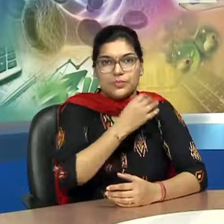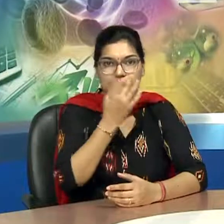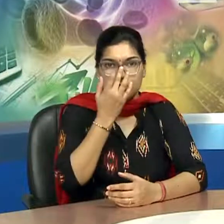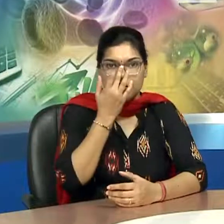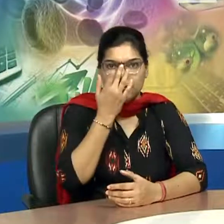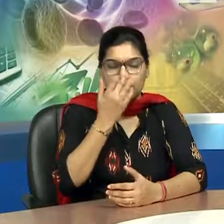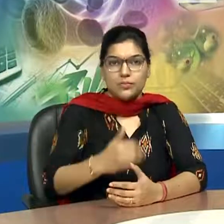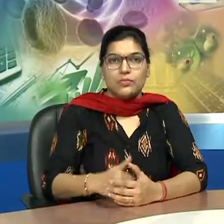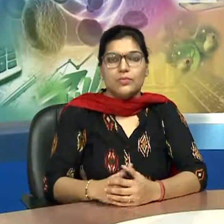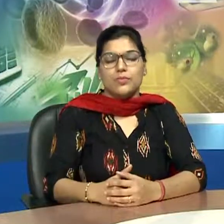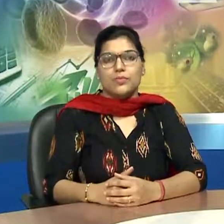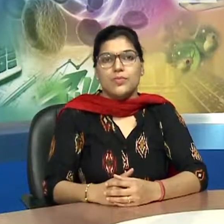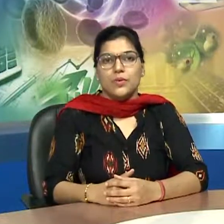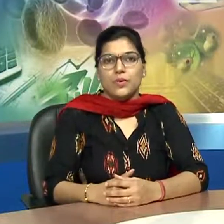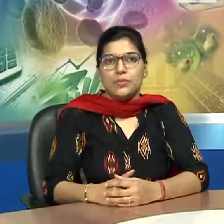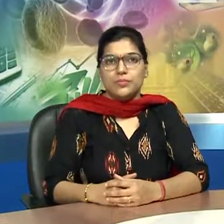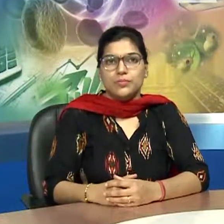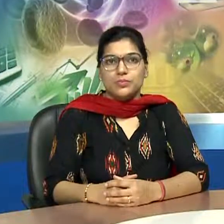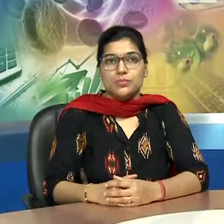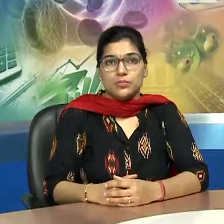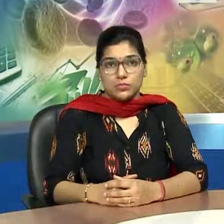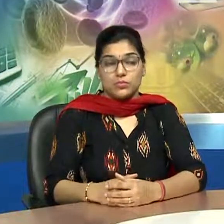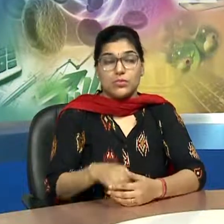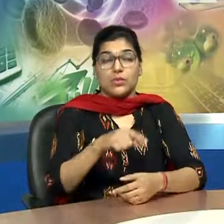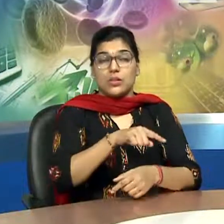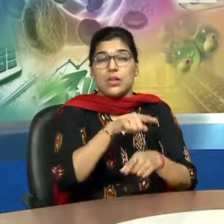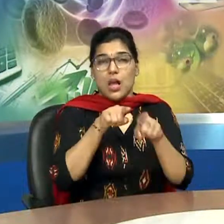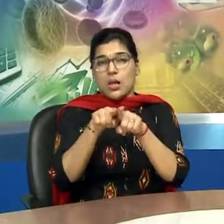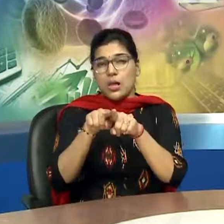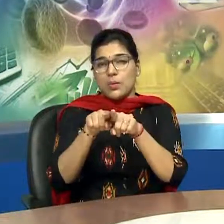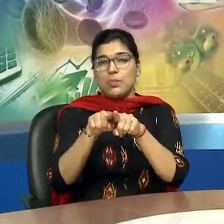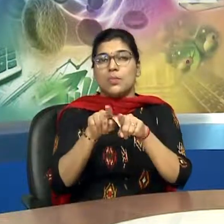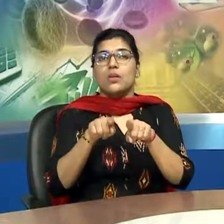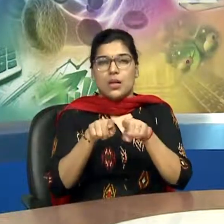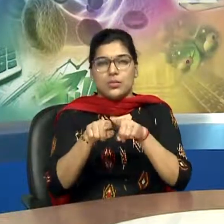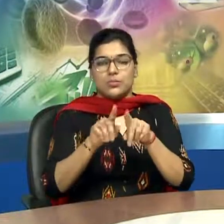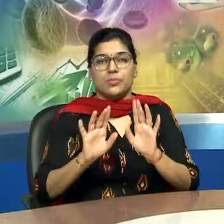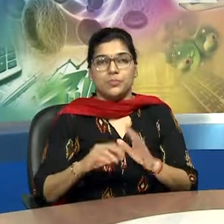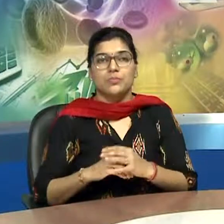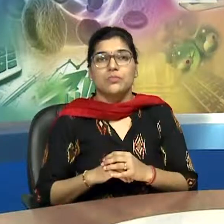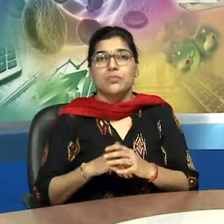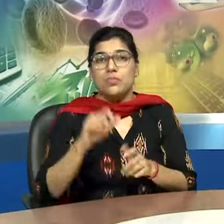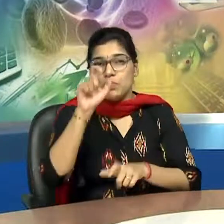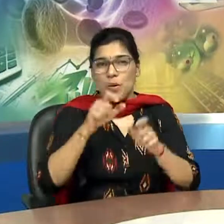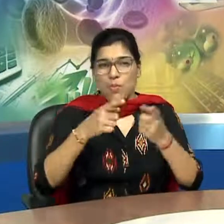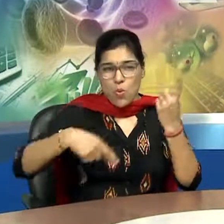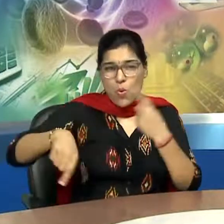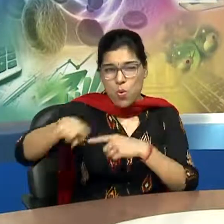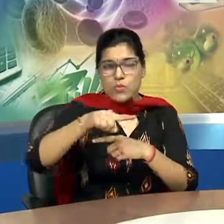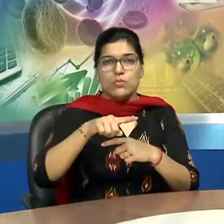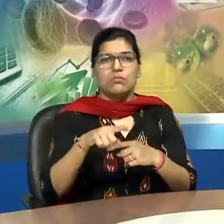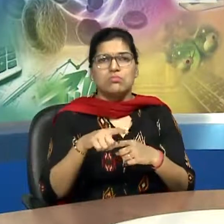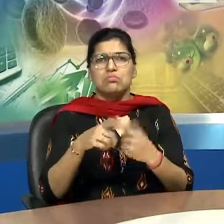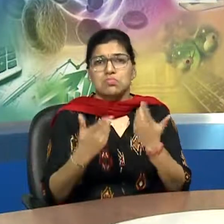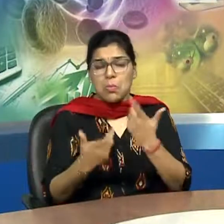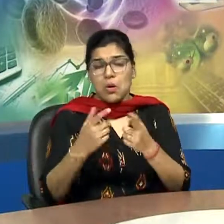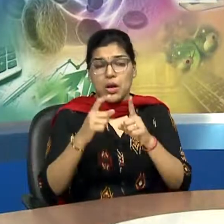And let us understand with an